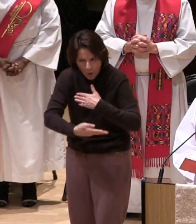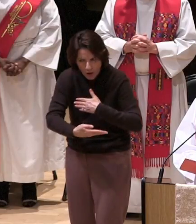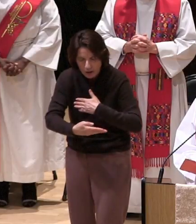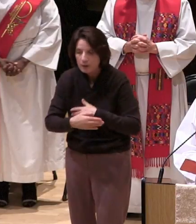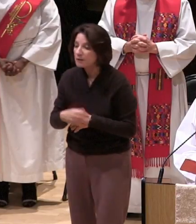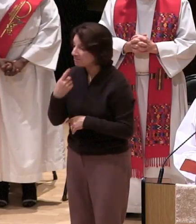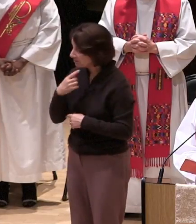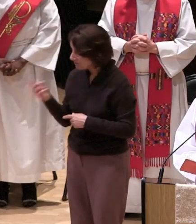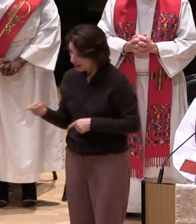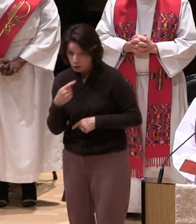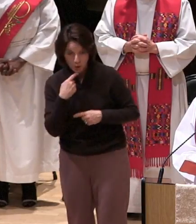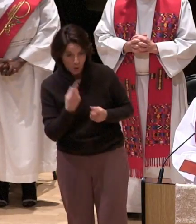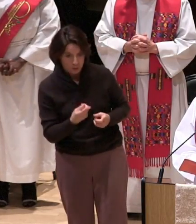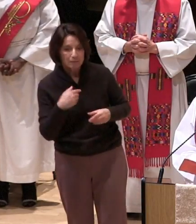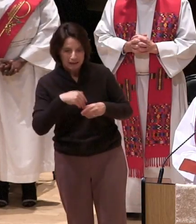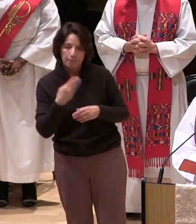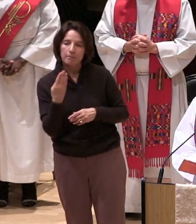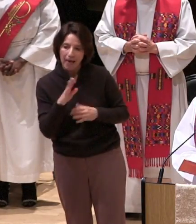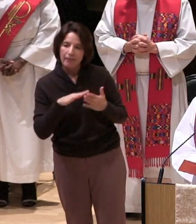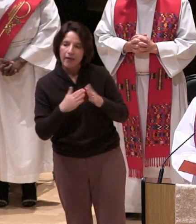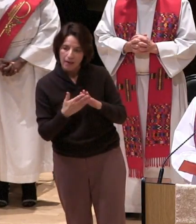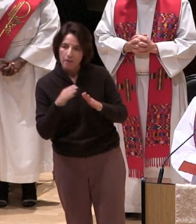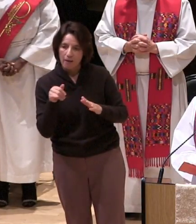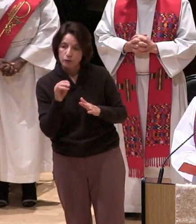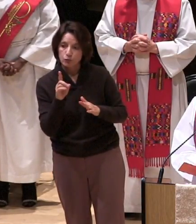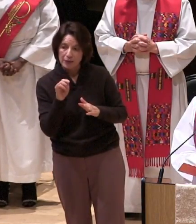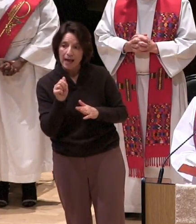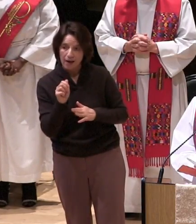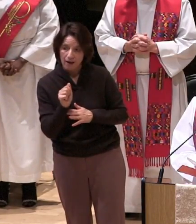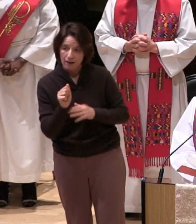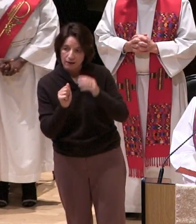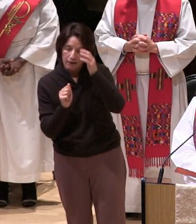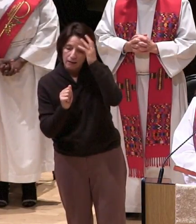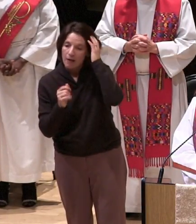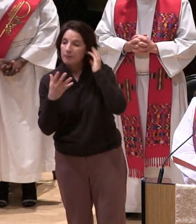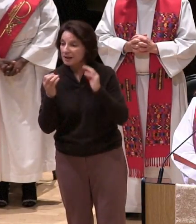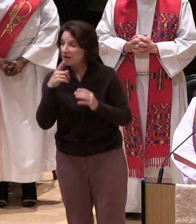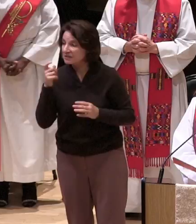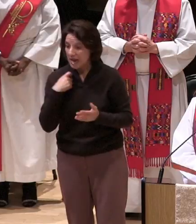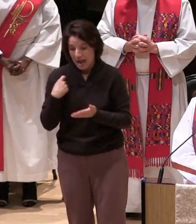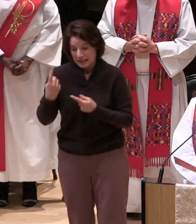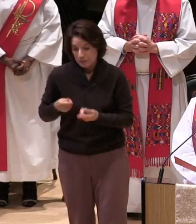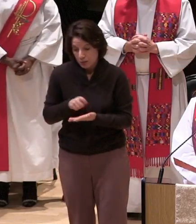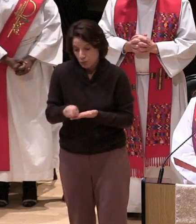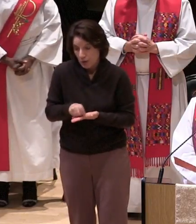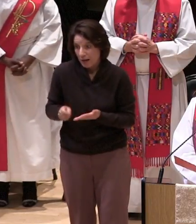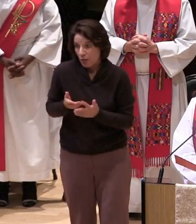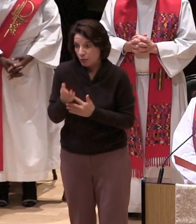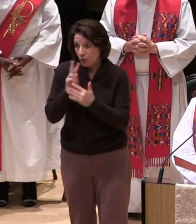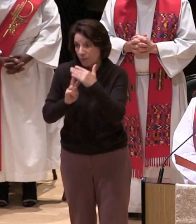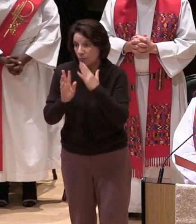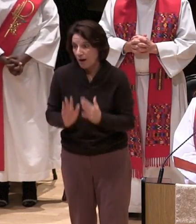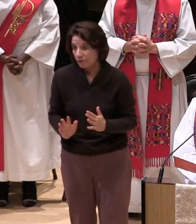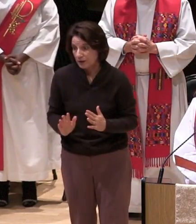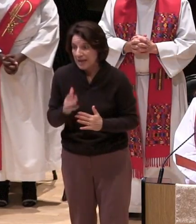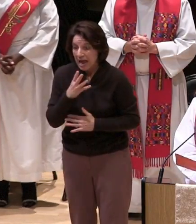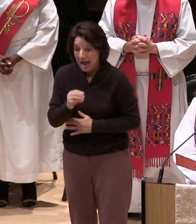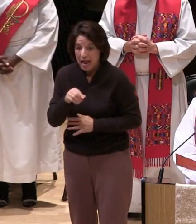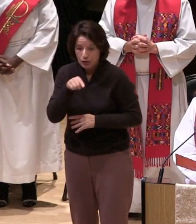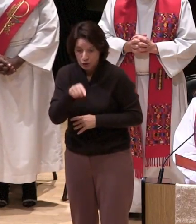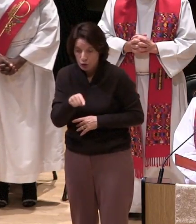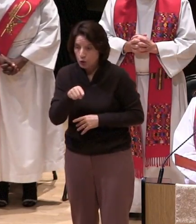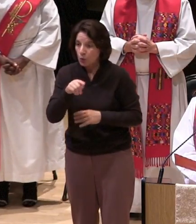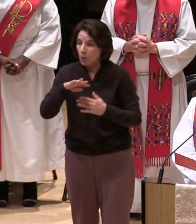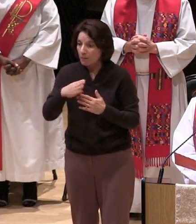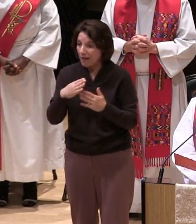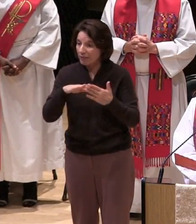They said to him, in Bethlehem of Judea, for thus it has been written through the prophet, and you, Bethlehem, land of